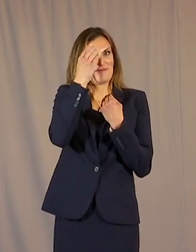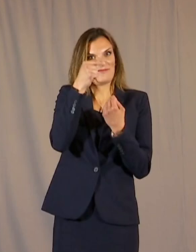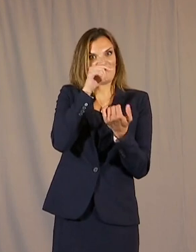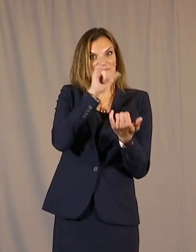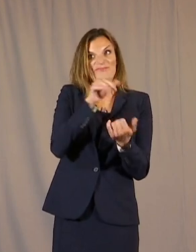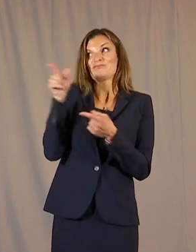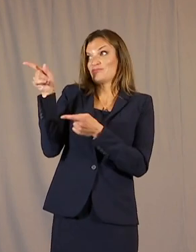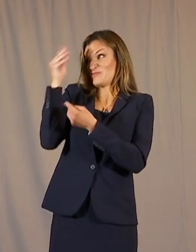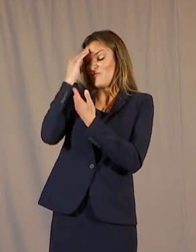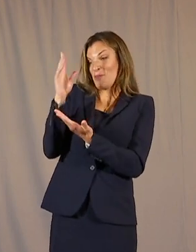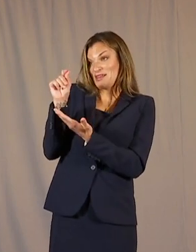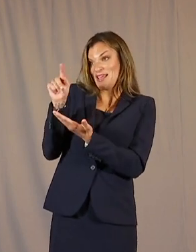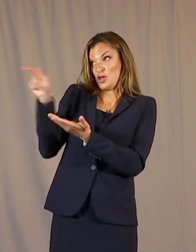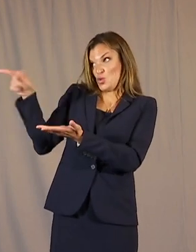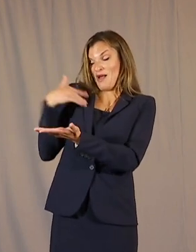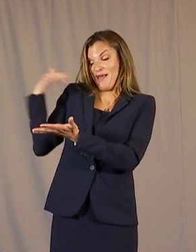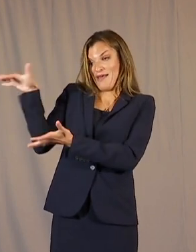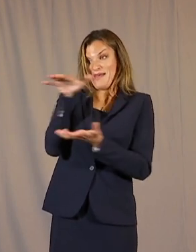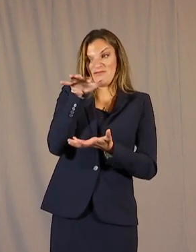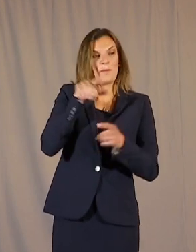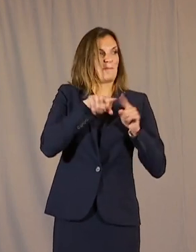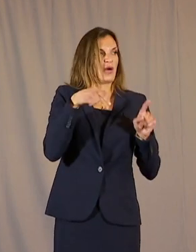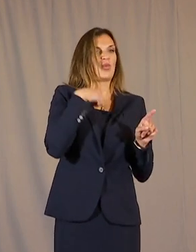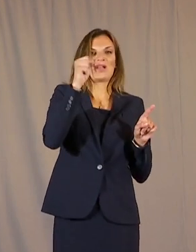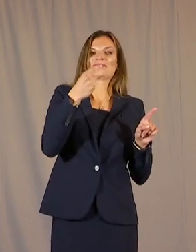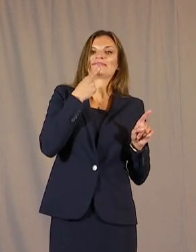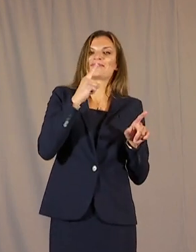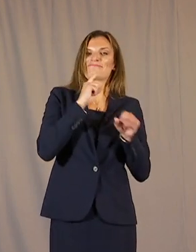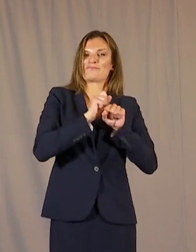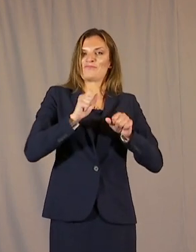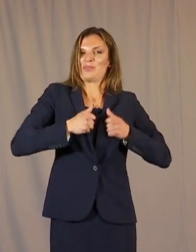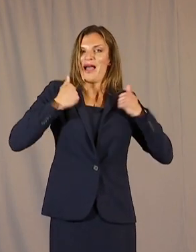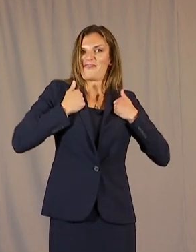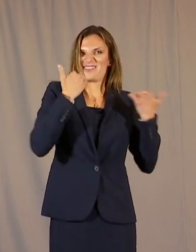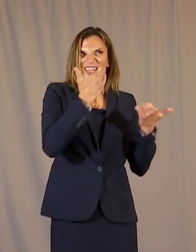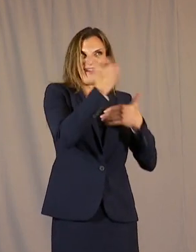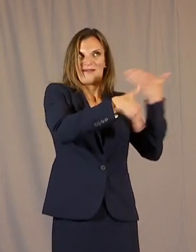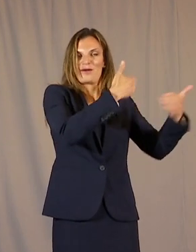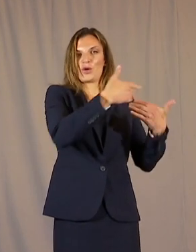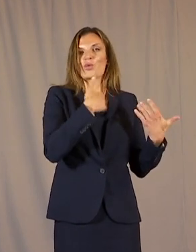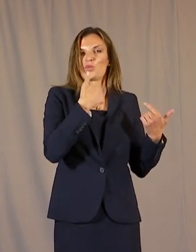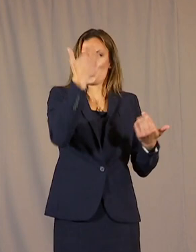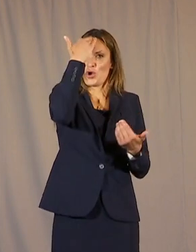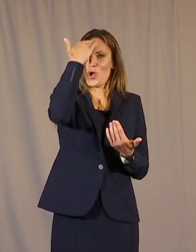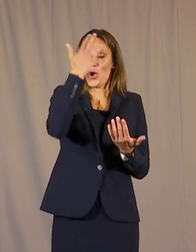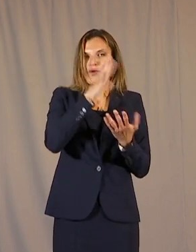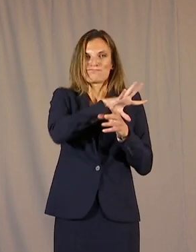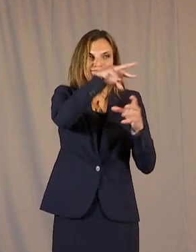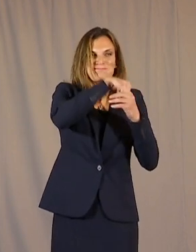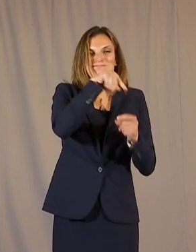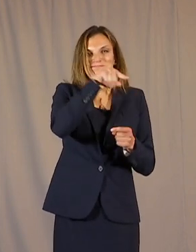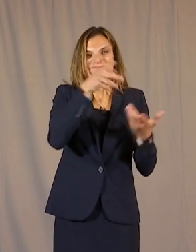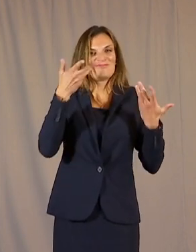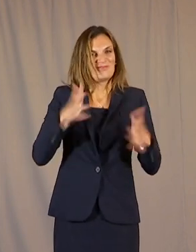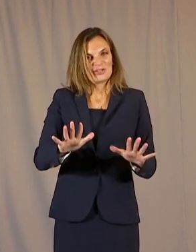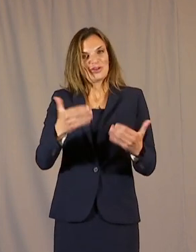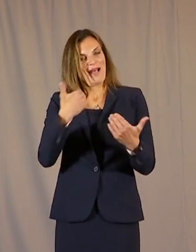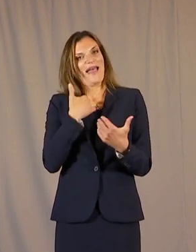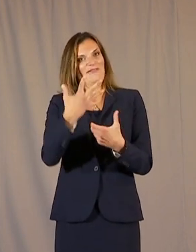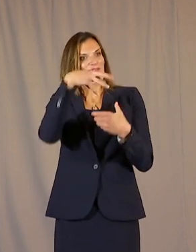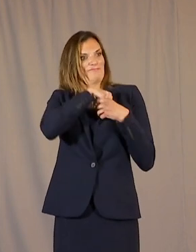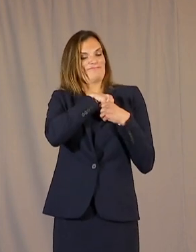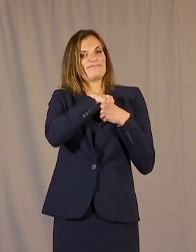but we can tell you what happened yesterday and last week, and we had to take that into consideration to really build